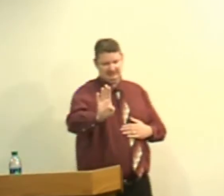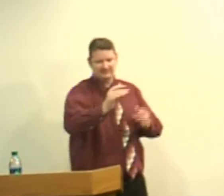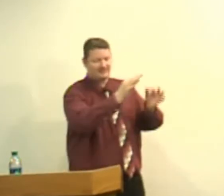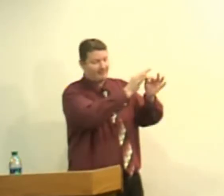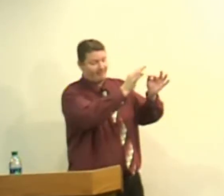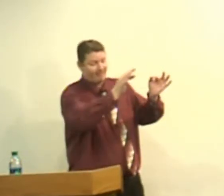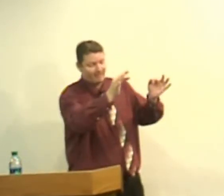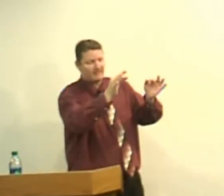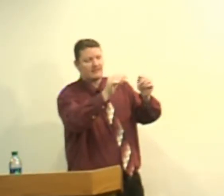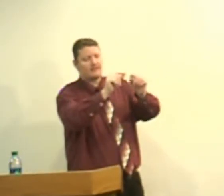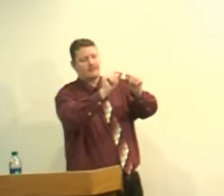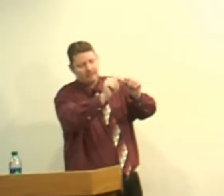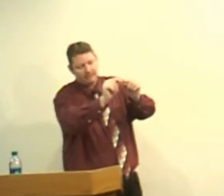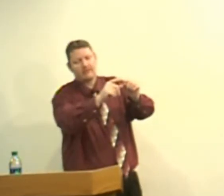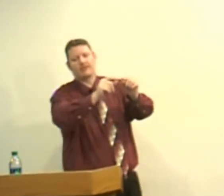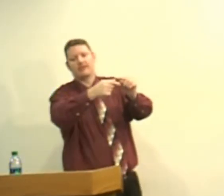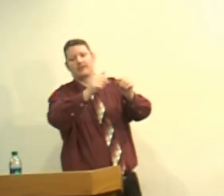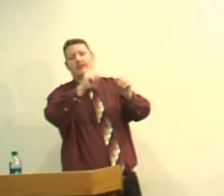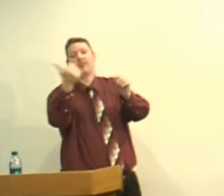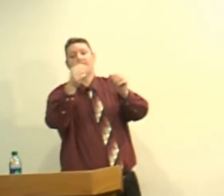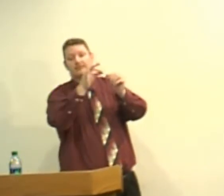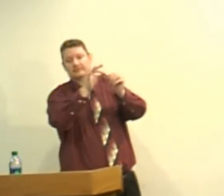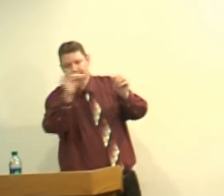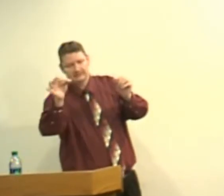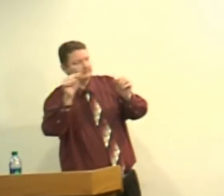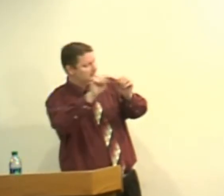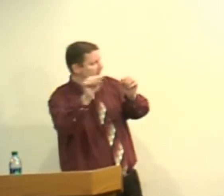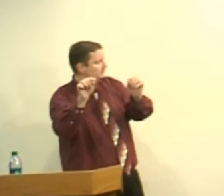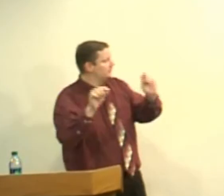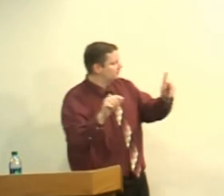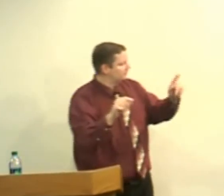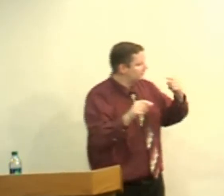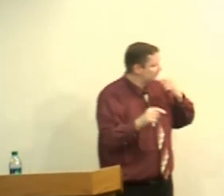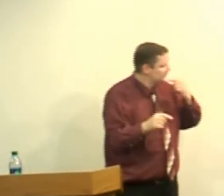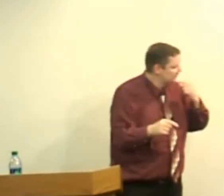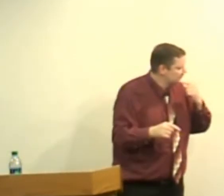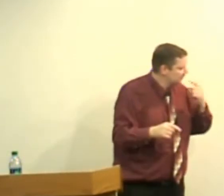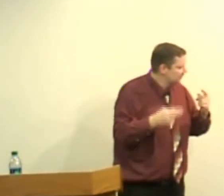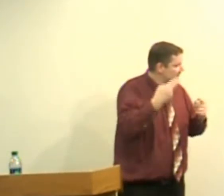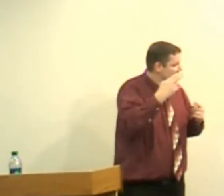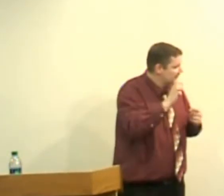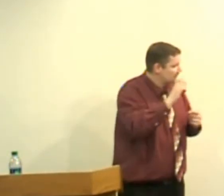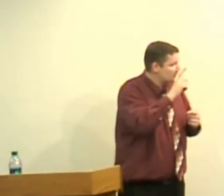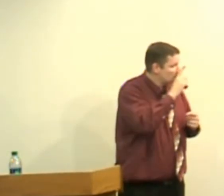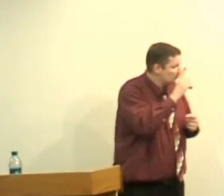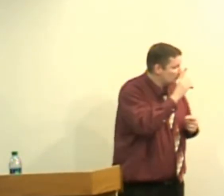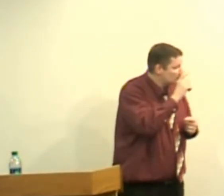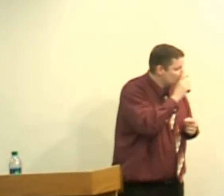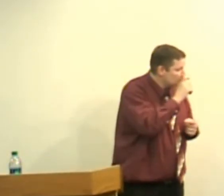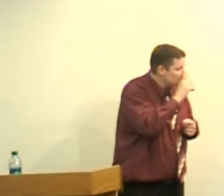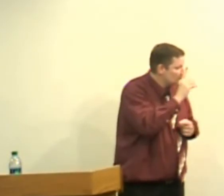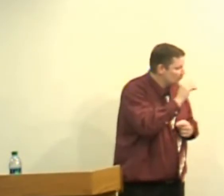Now, it says, it says 3, 14b, you know, looking at the lines, and how the lines are made out. It says, he